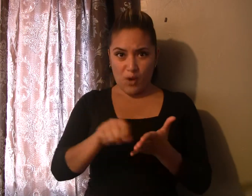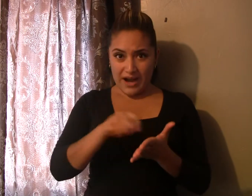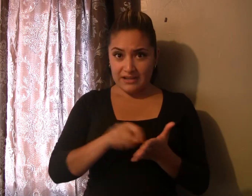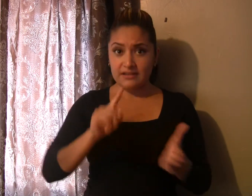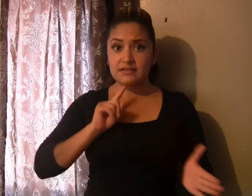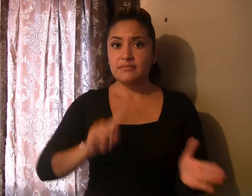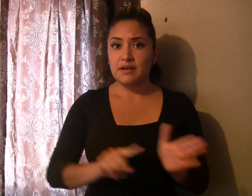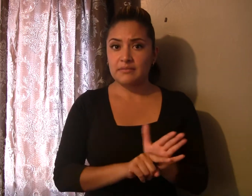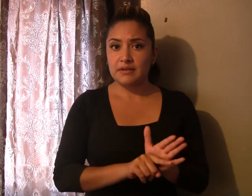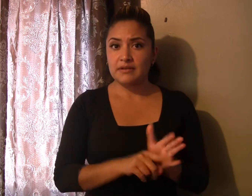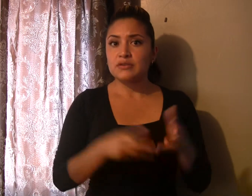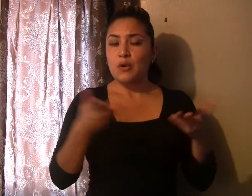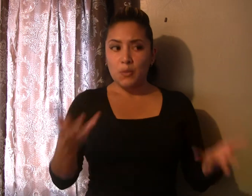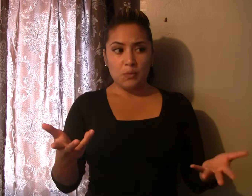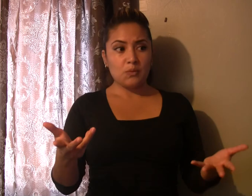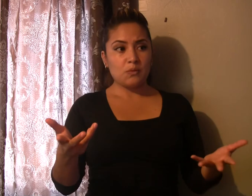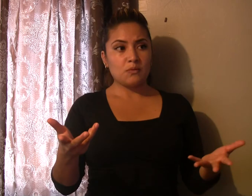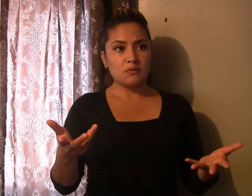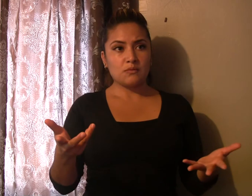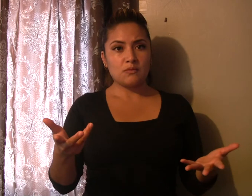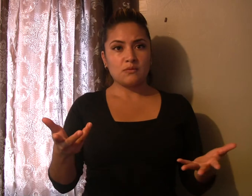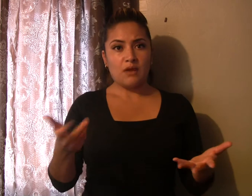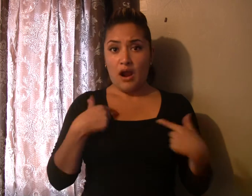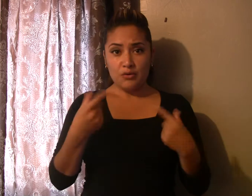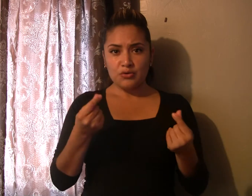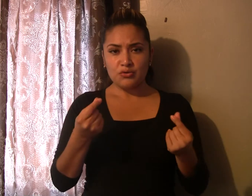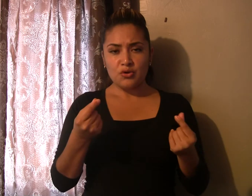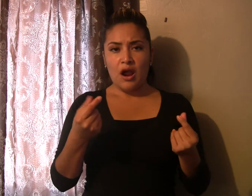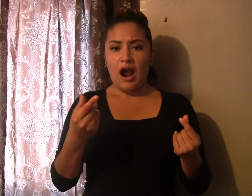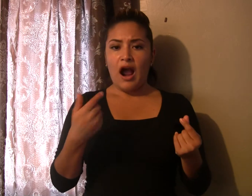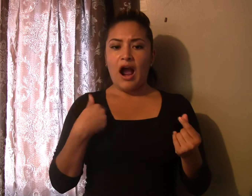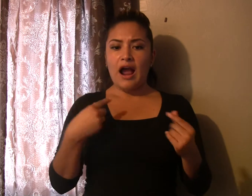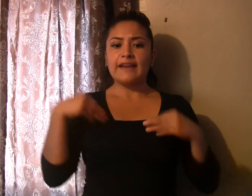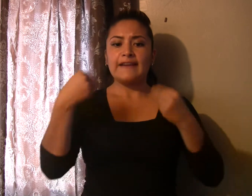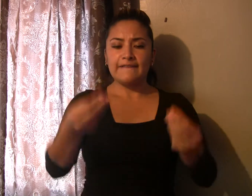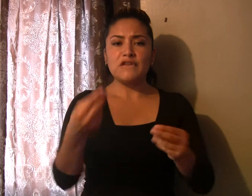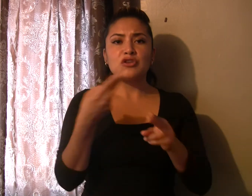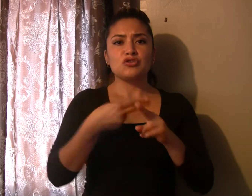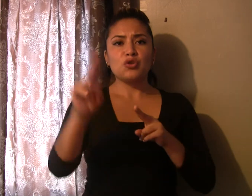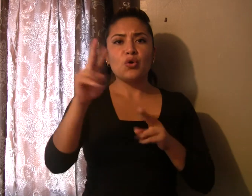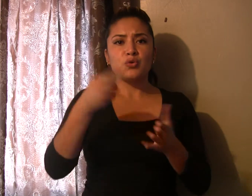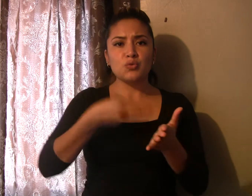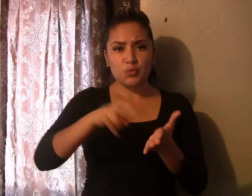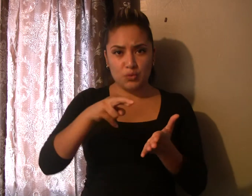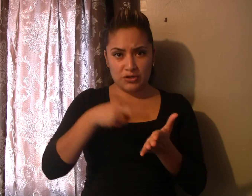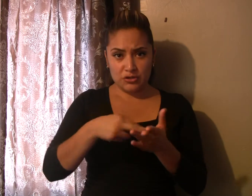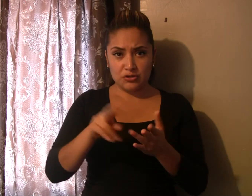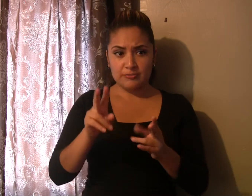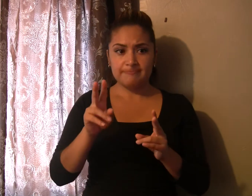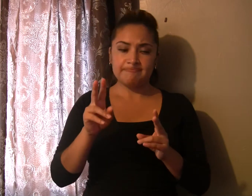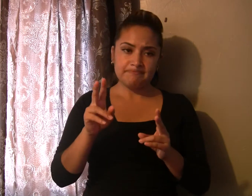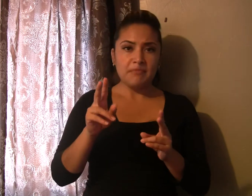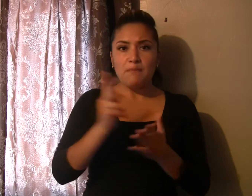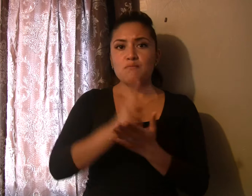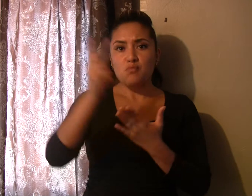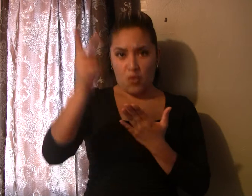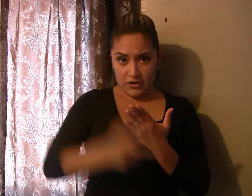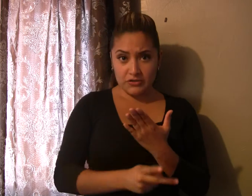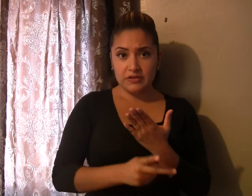this by creating some mini research projects. And one of these research projects is to have students read